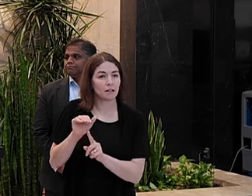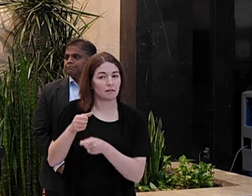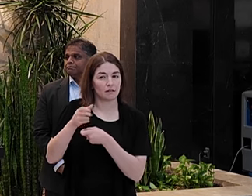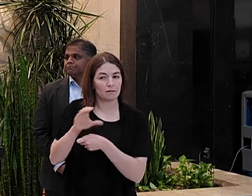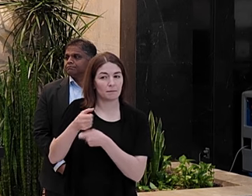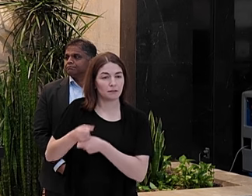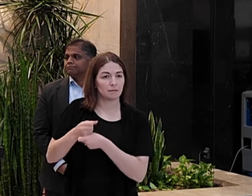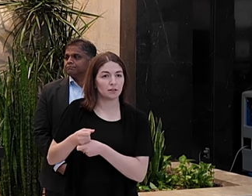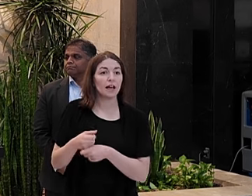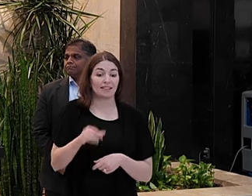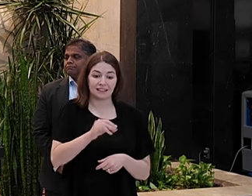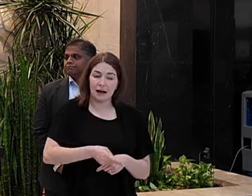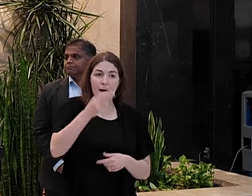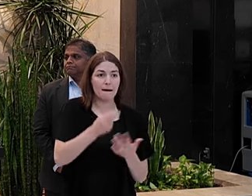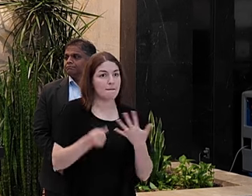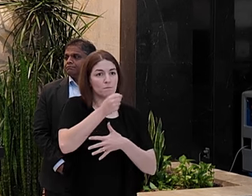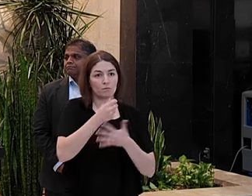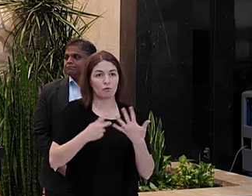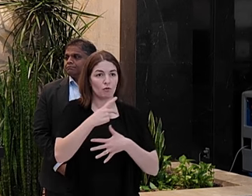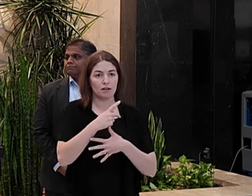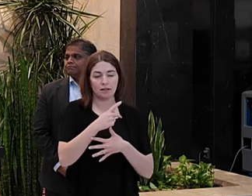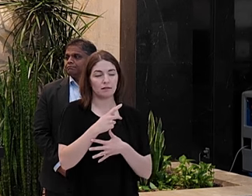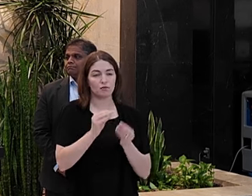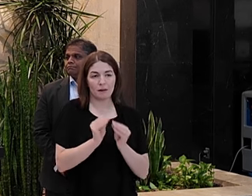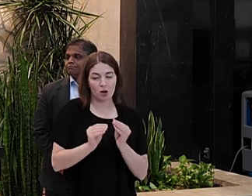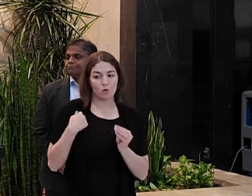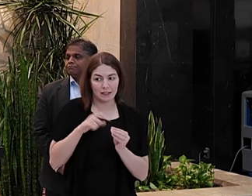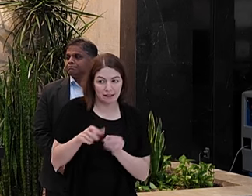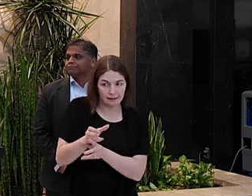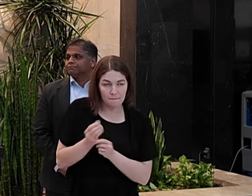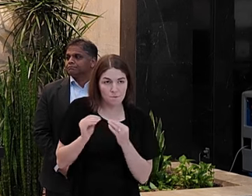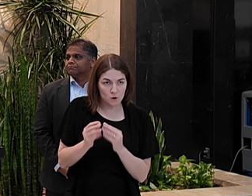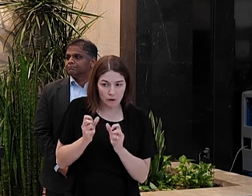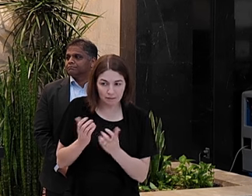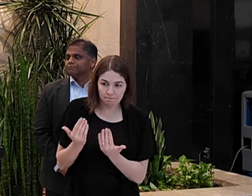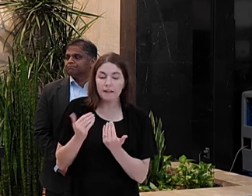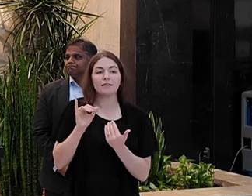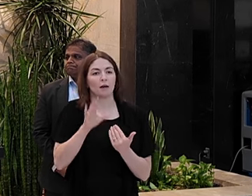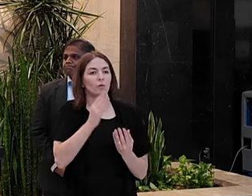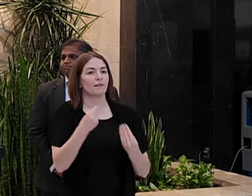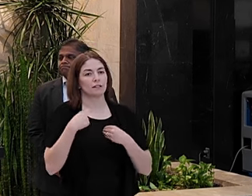high priority repair and that we need to get something more quickly. And so that gives a little bit more insight on what needs to be done to the facility.